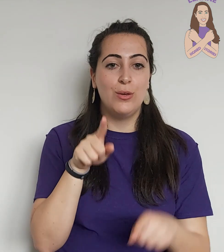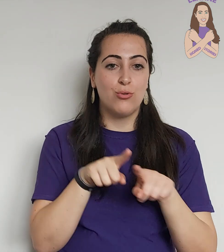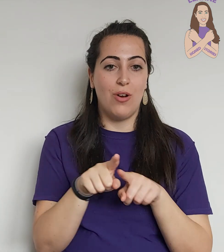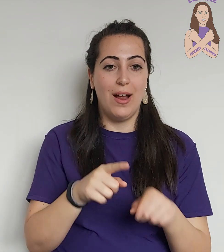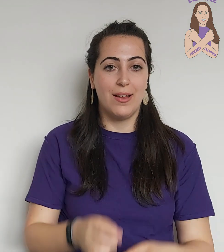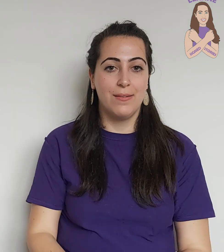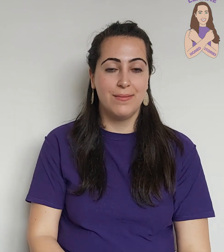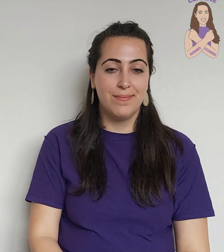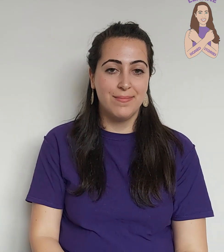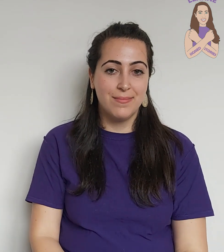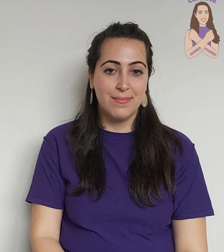try.